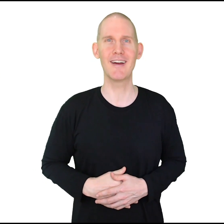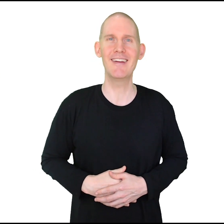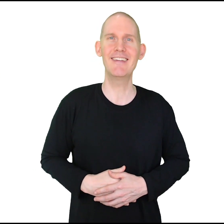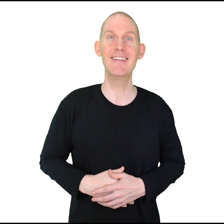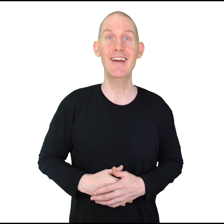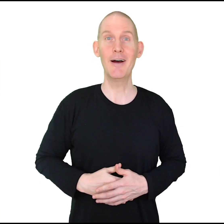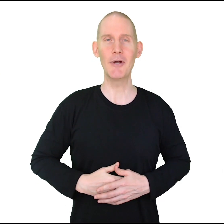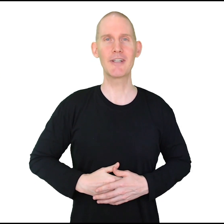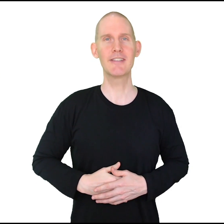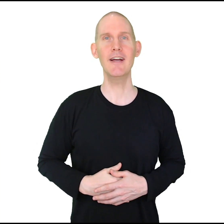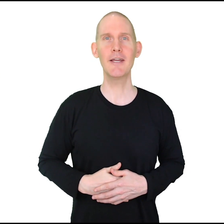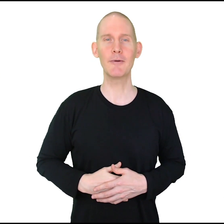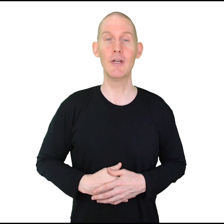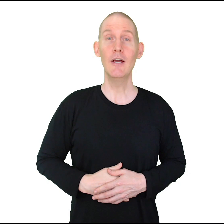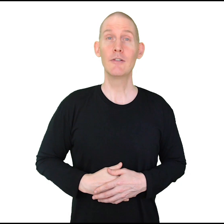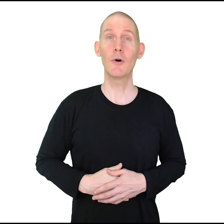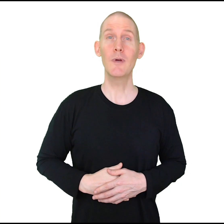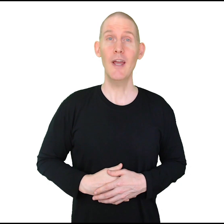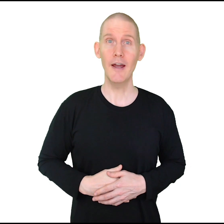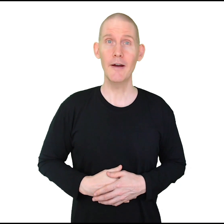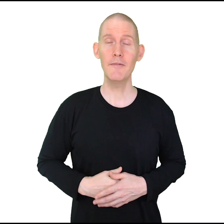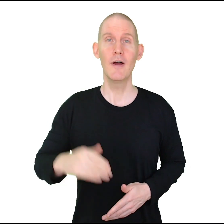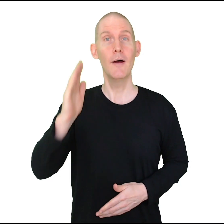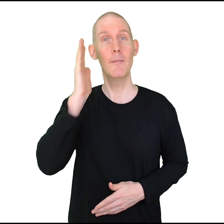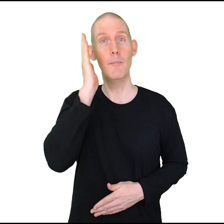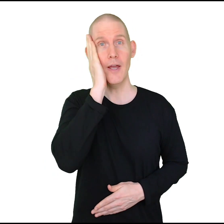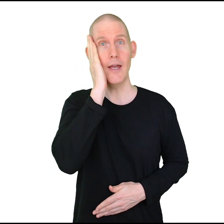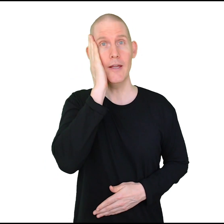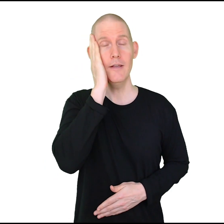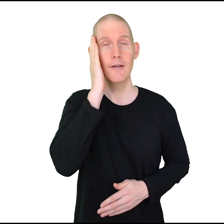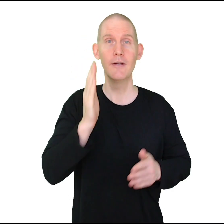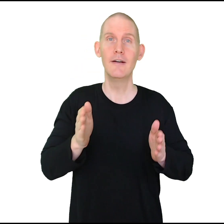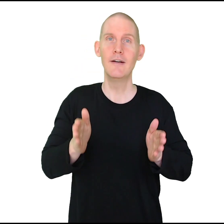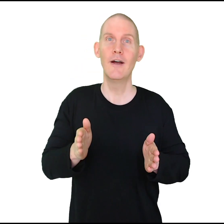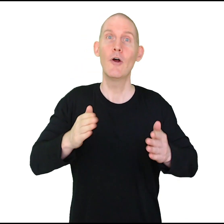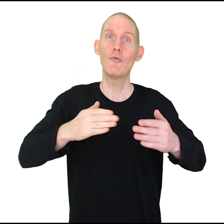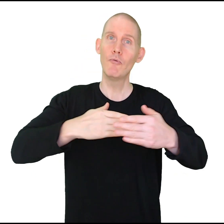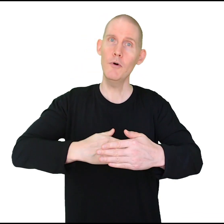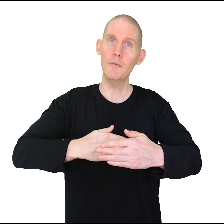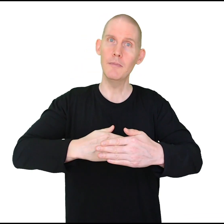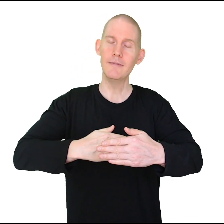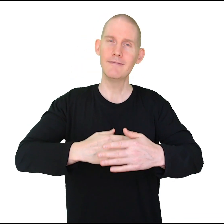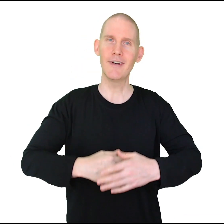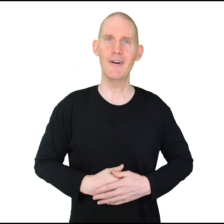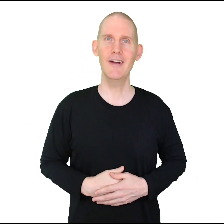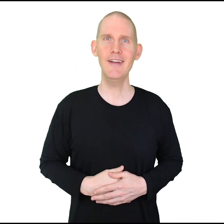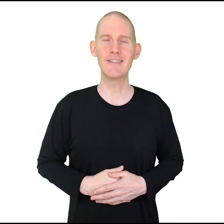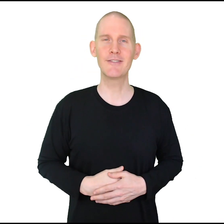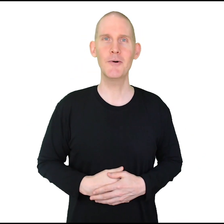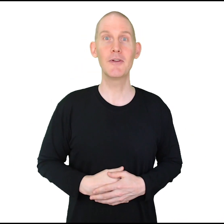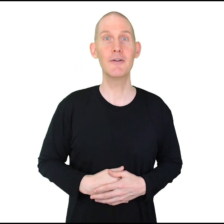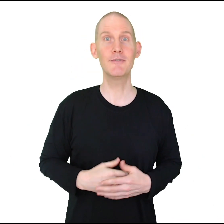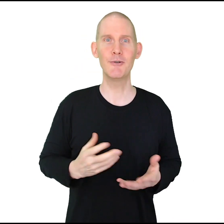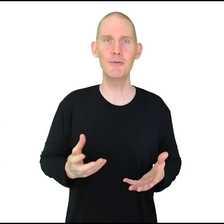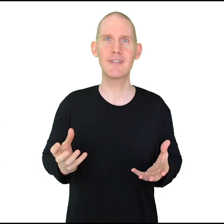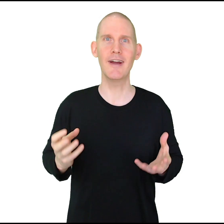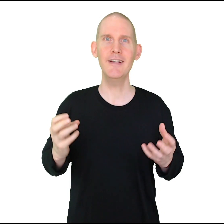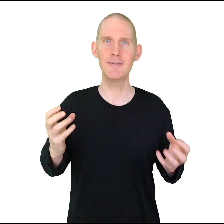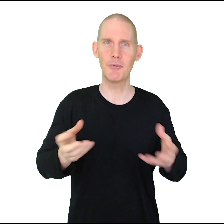in American Sign Language. So we have bed, room. All right, so we learned two signs and put them